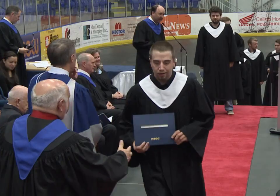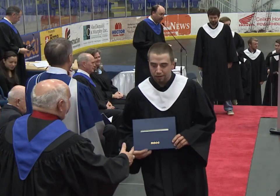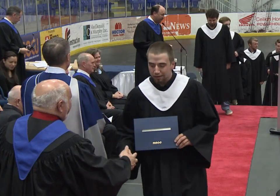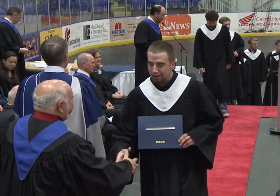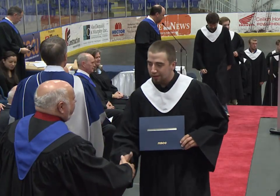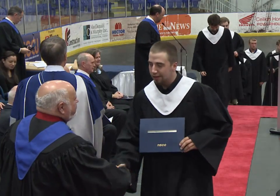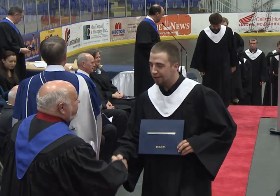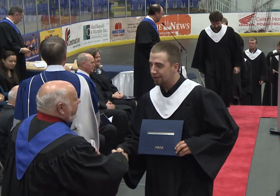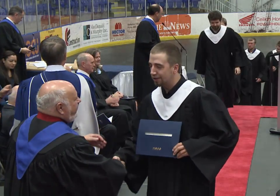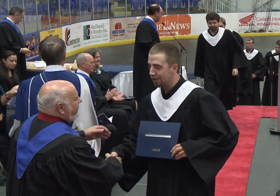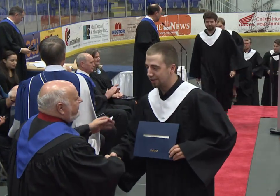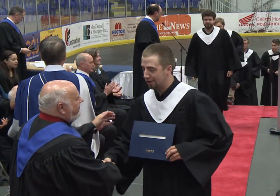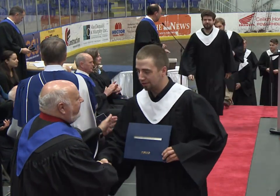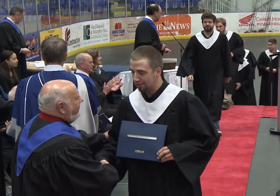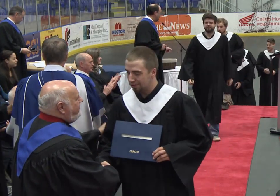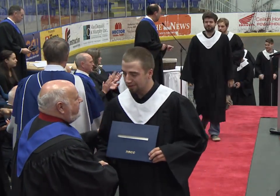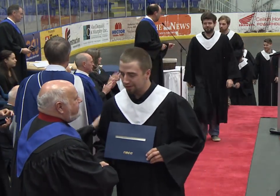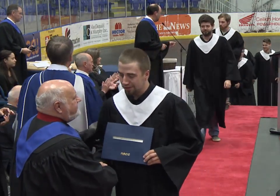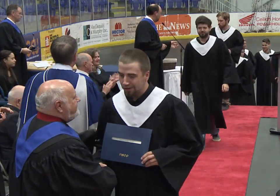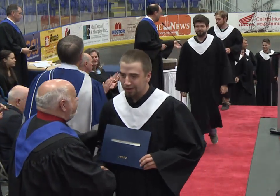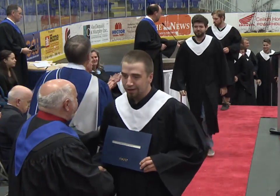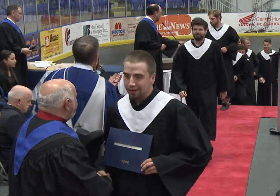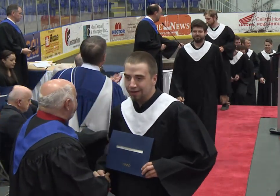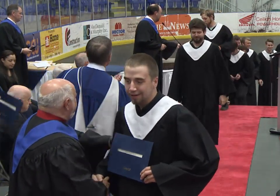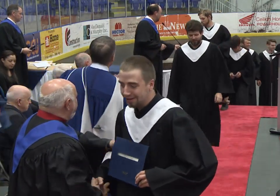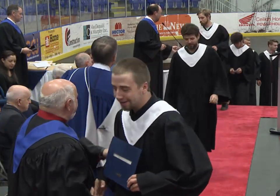John Taylor.